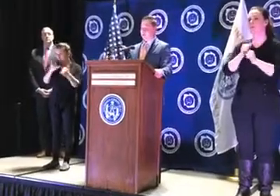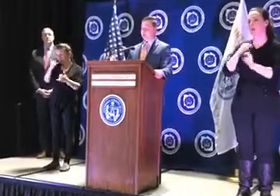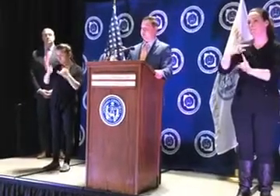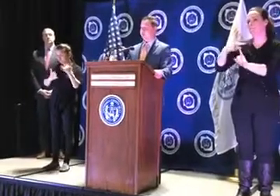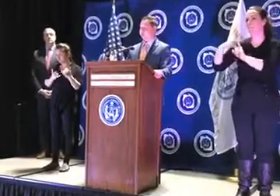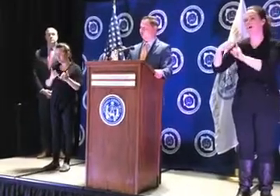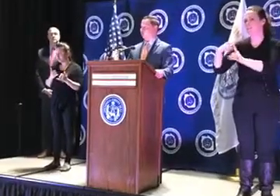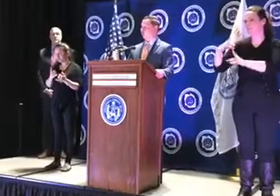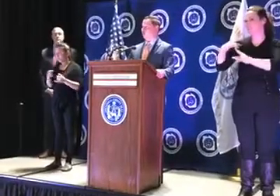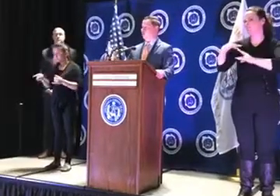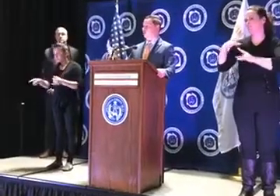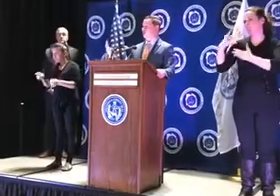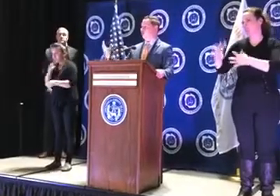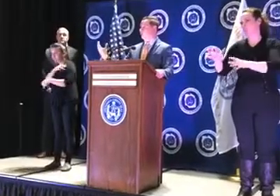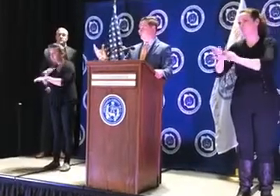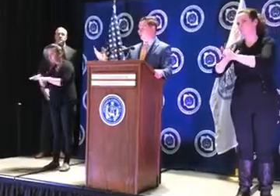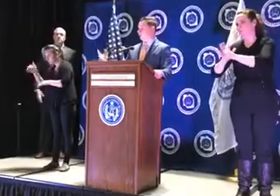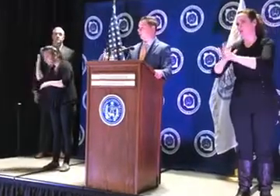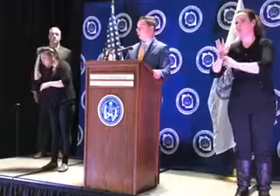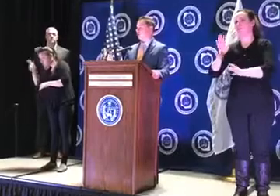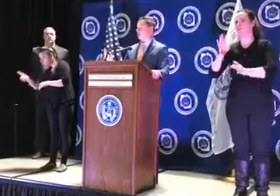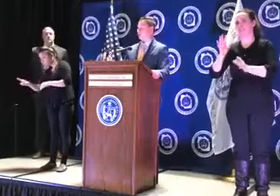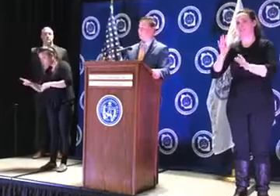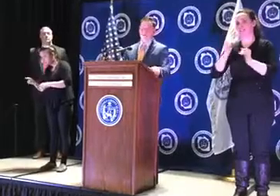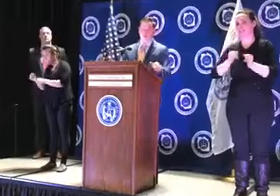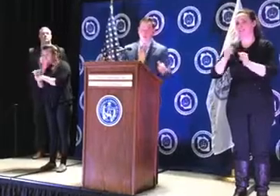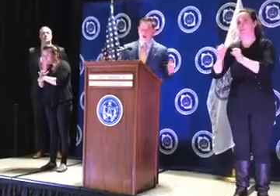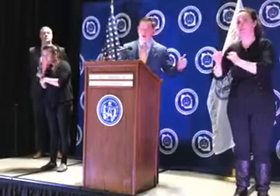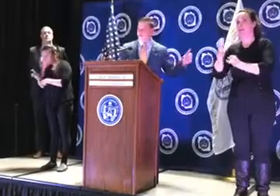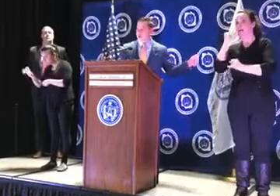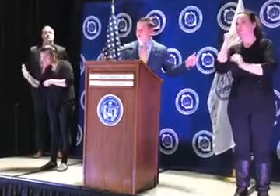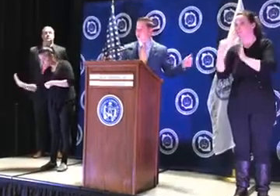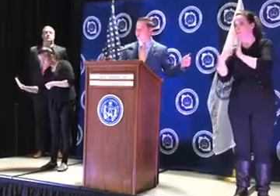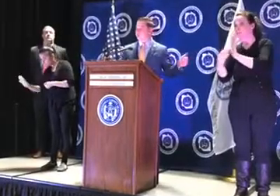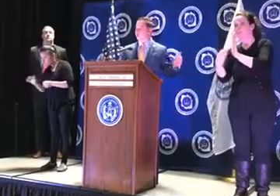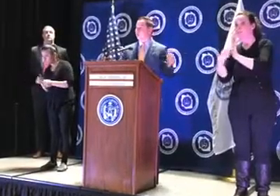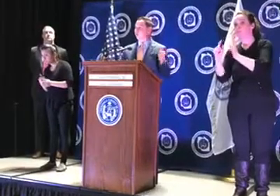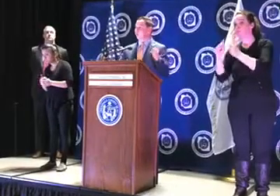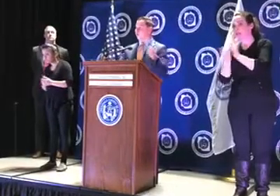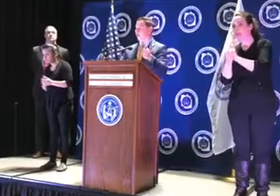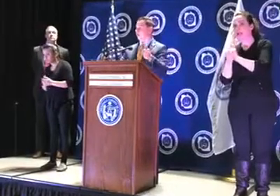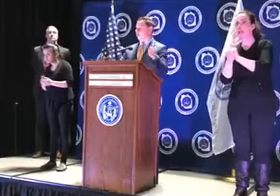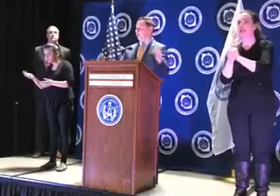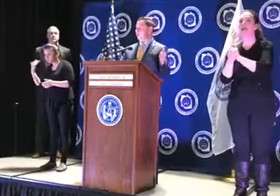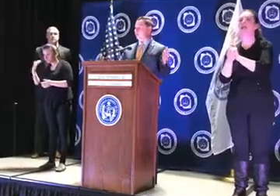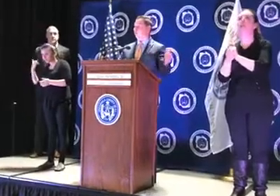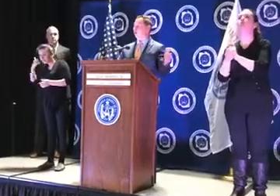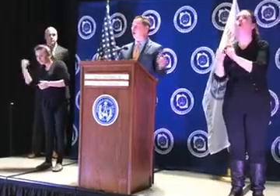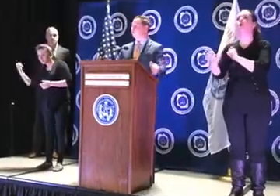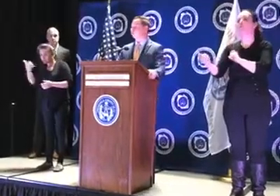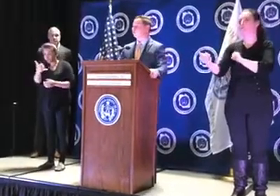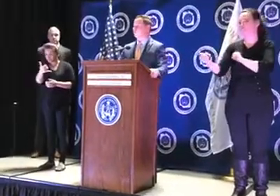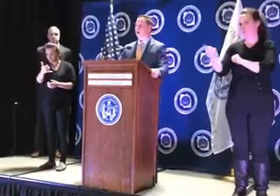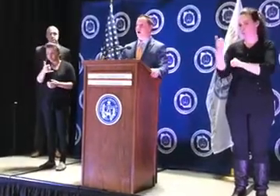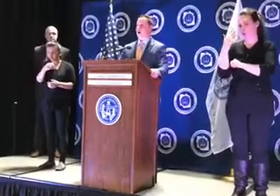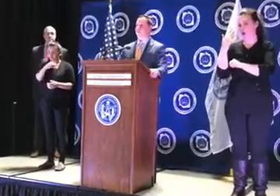their symptoms are changing, they're nervous about something they want to call, they've been calling Dr. Gupta or our medical director, Dr.